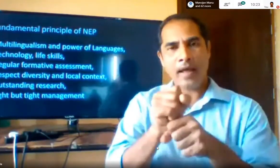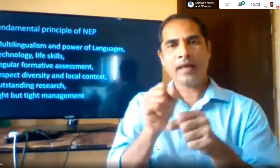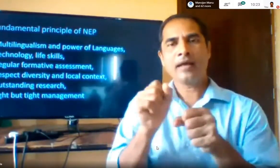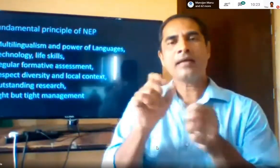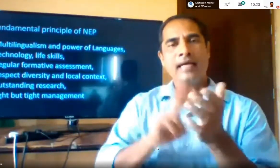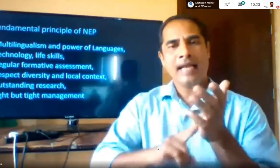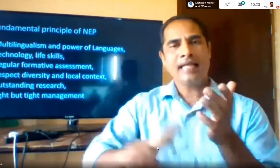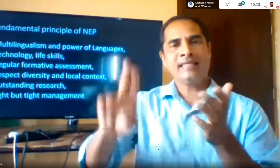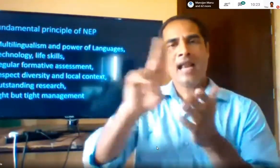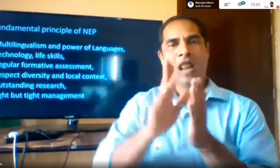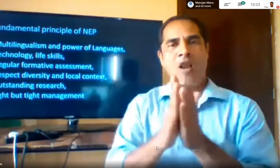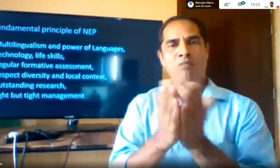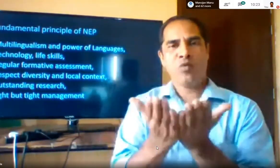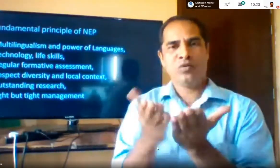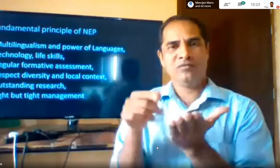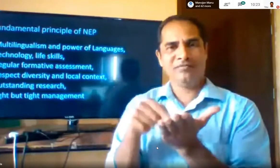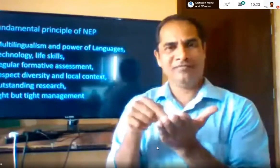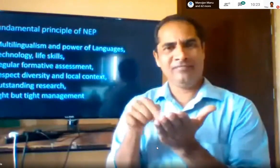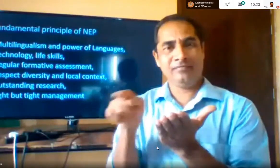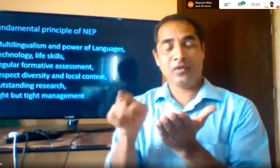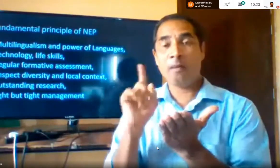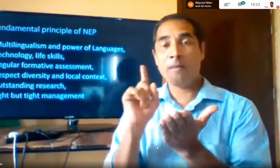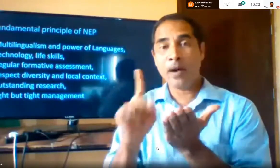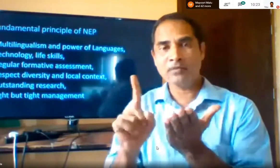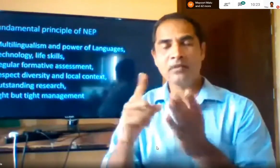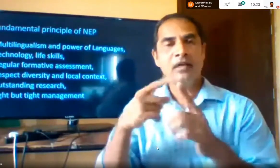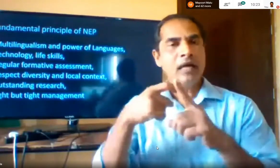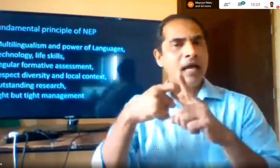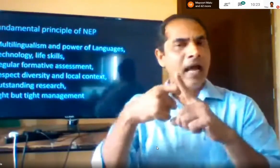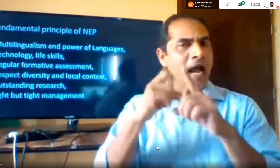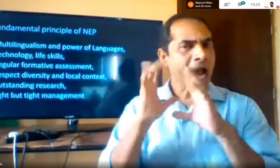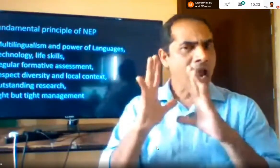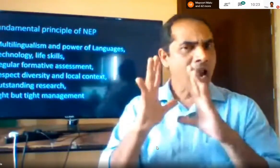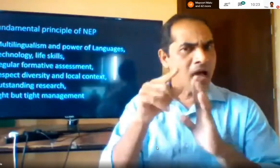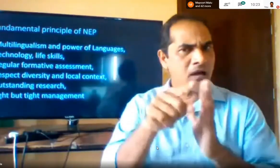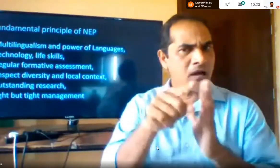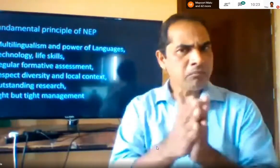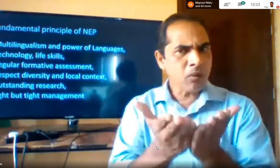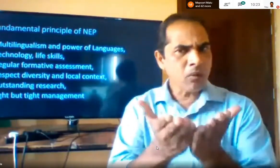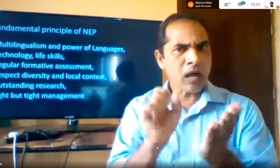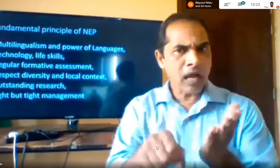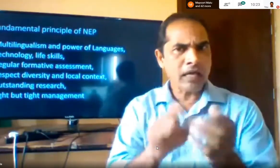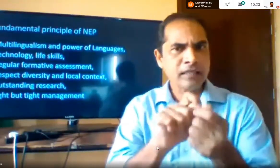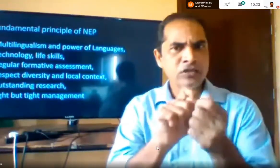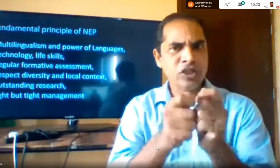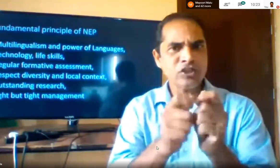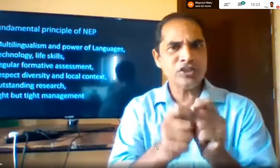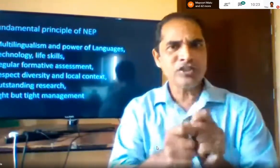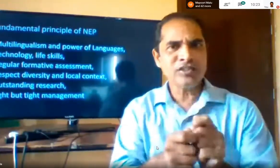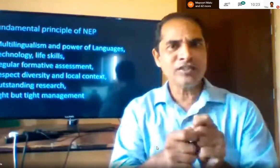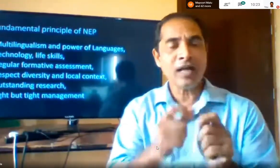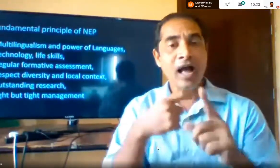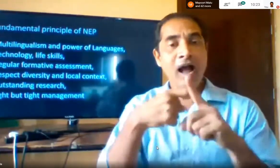Now they will make book for the example for the Kerala, they